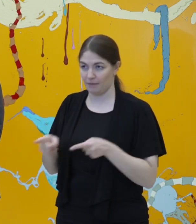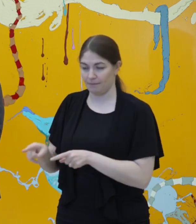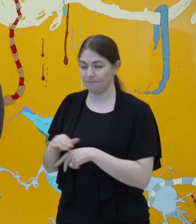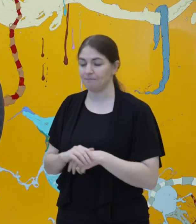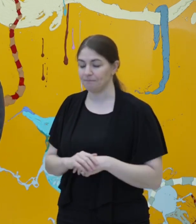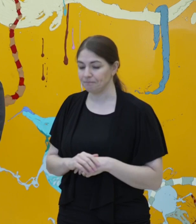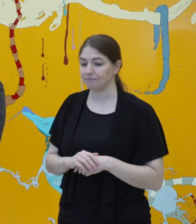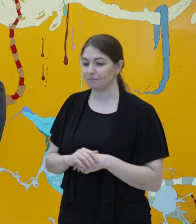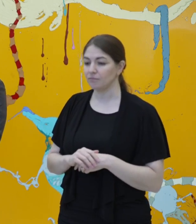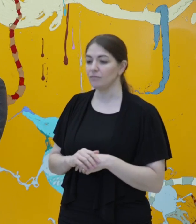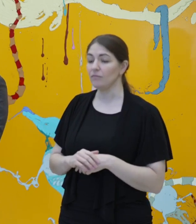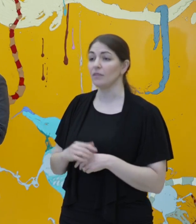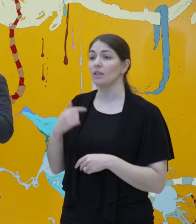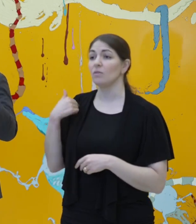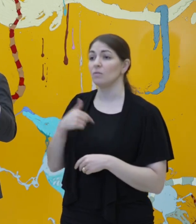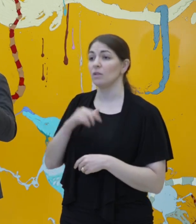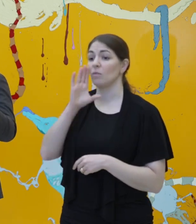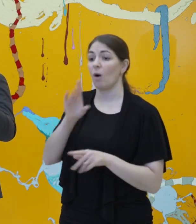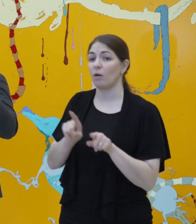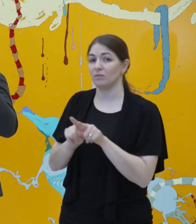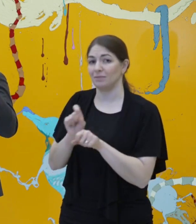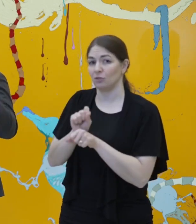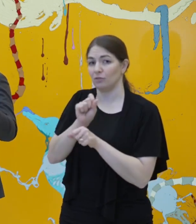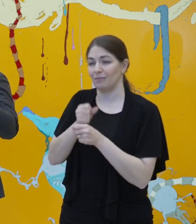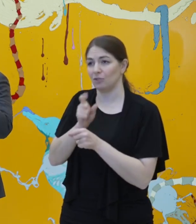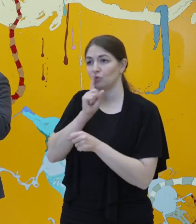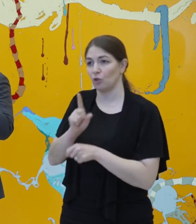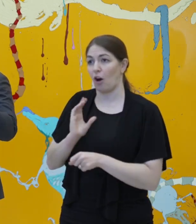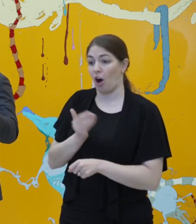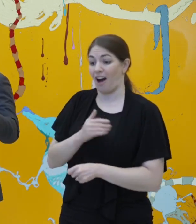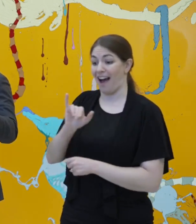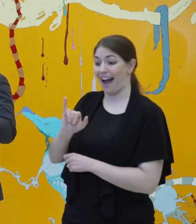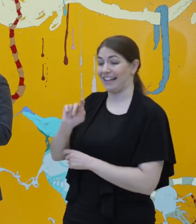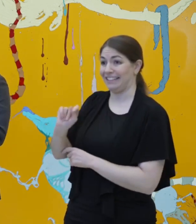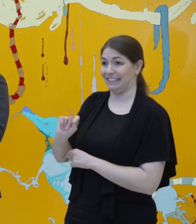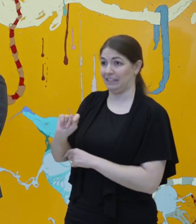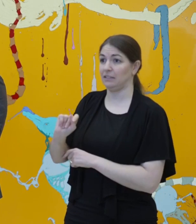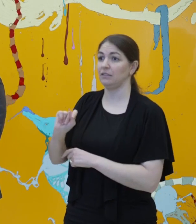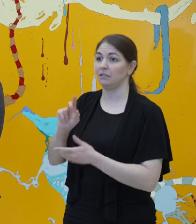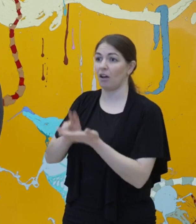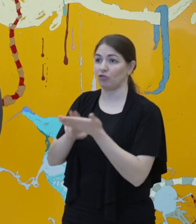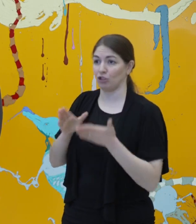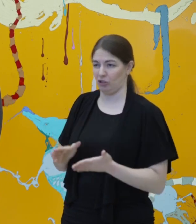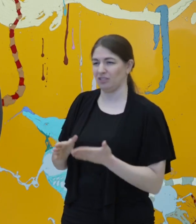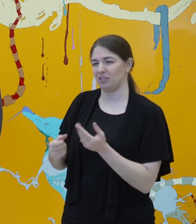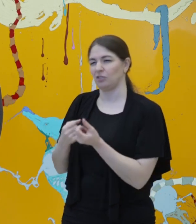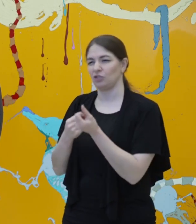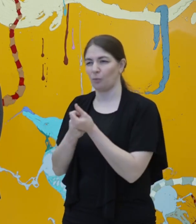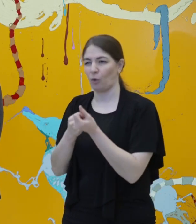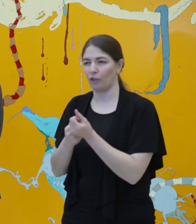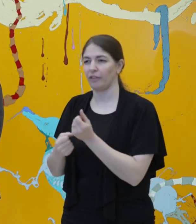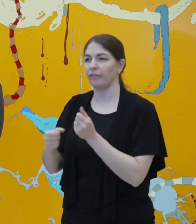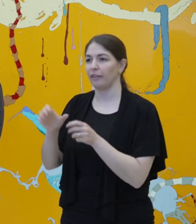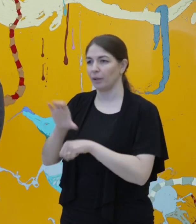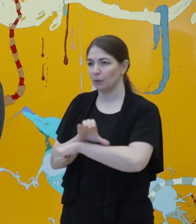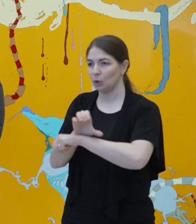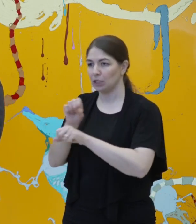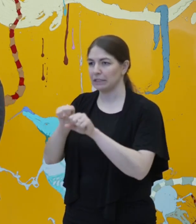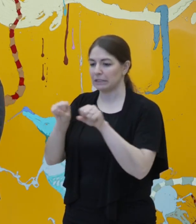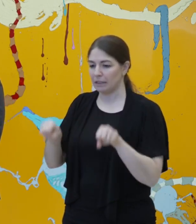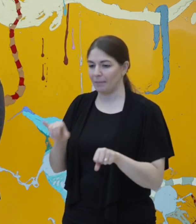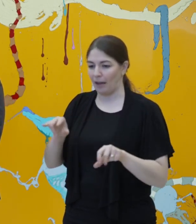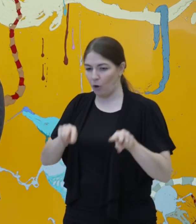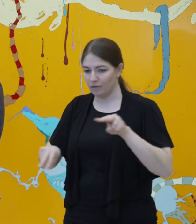and then making sure that our IT contractors who support that computer system that oversees the whole water